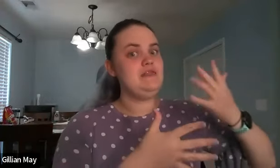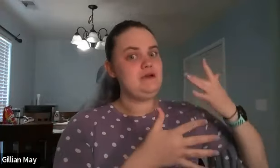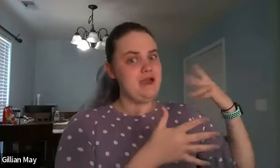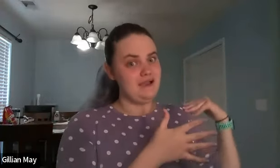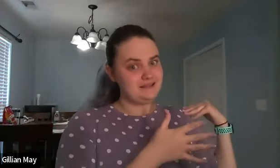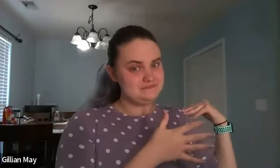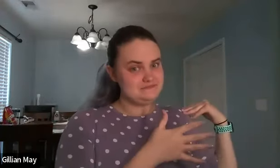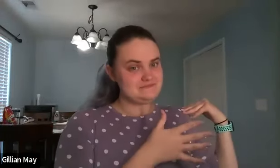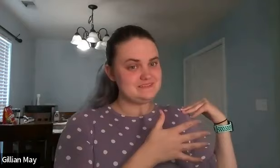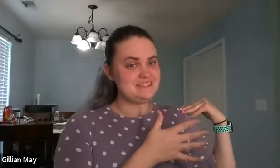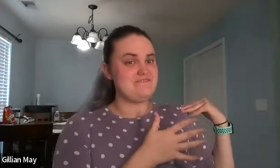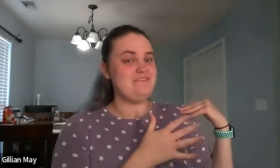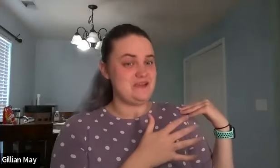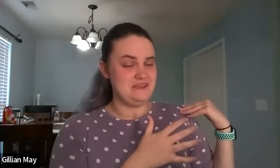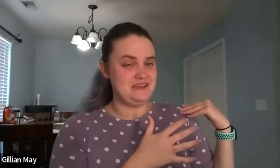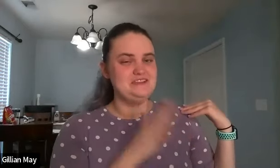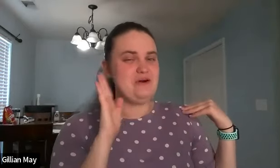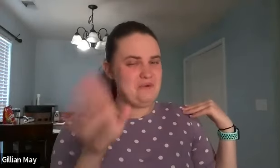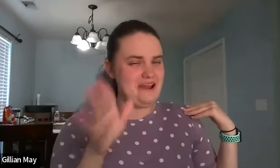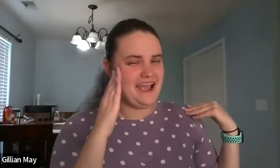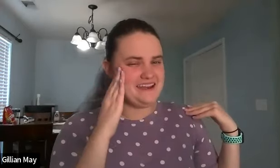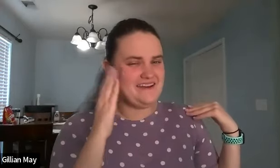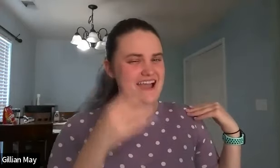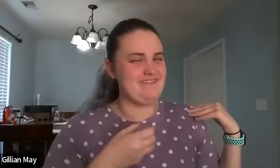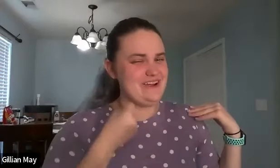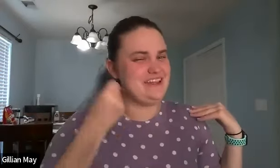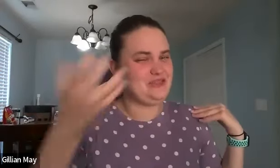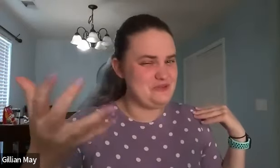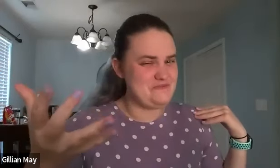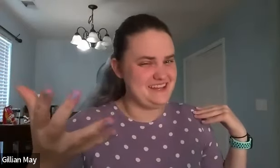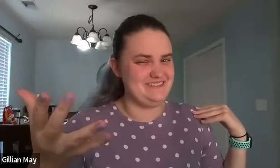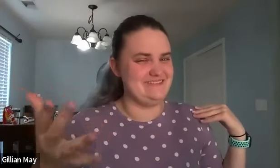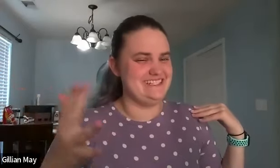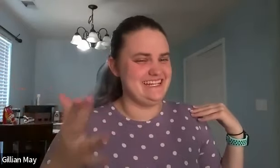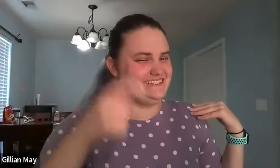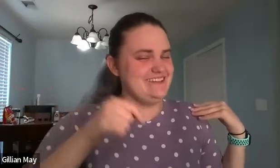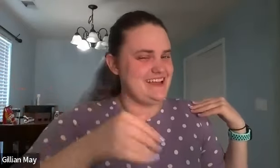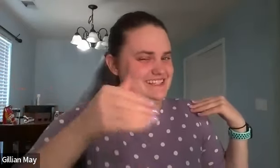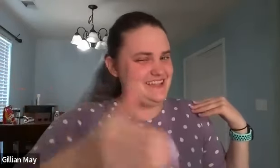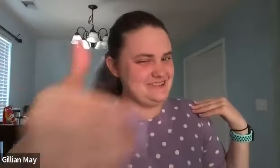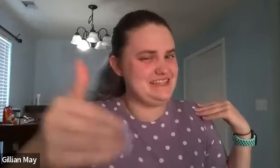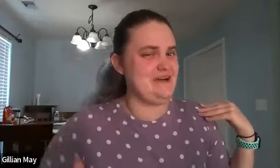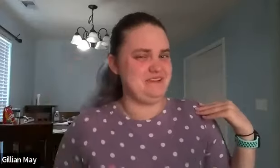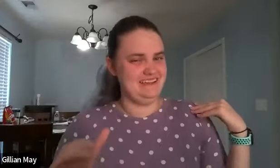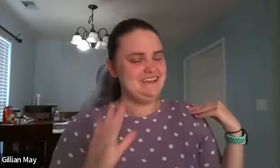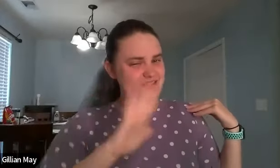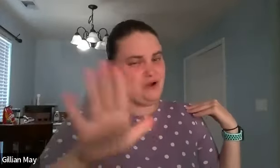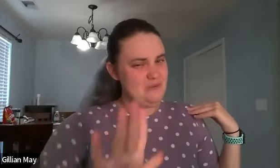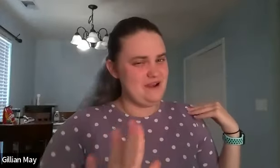way back to family. Don't worry, I know I really threw them at you and we didn't do a lot of slow stopping. So don't worry if you